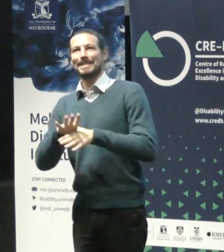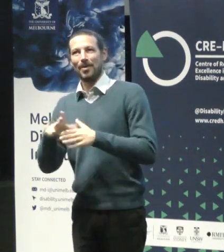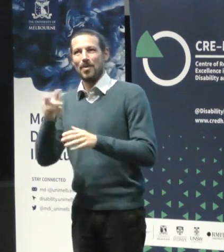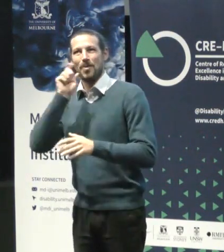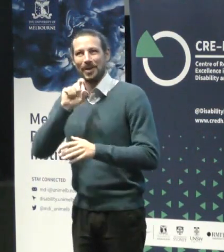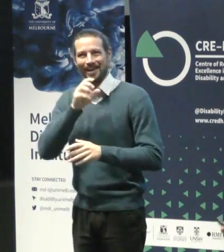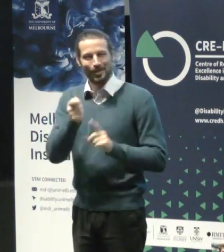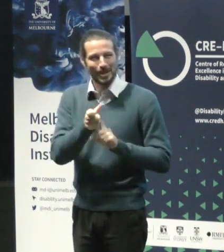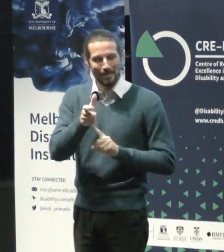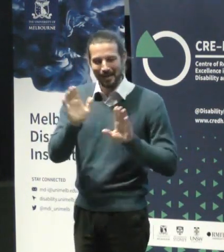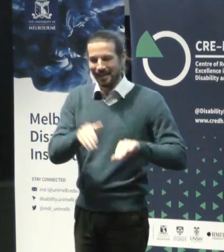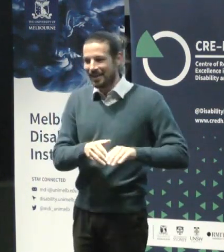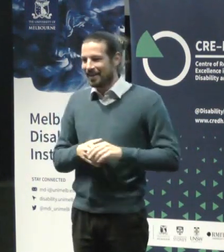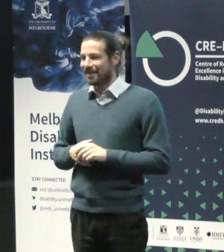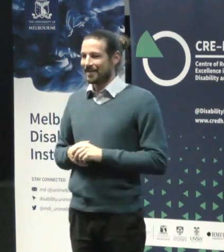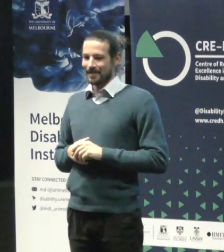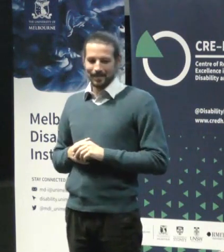always turn left.